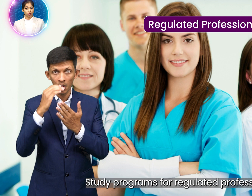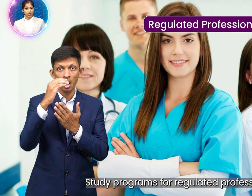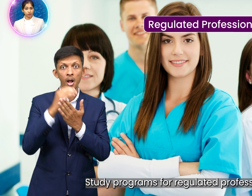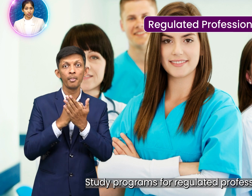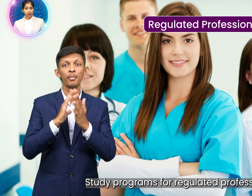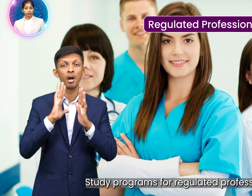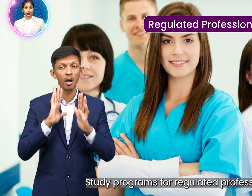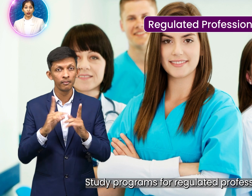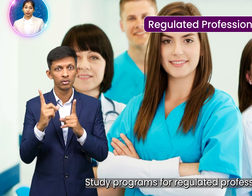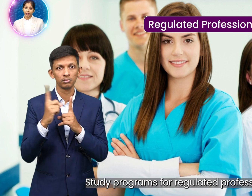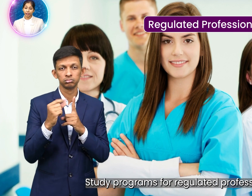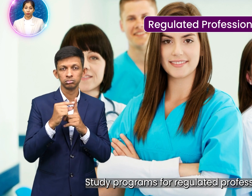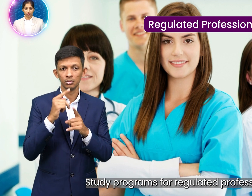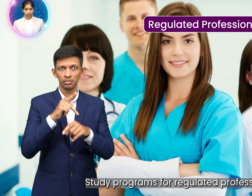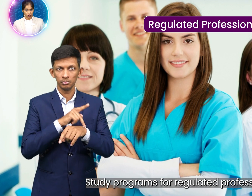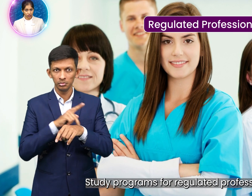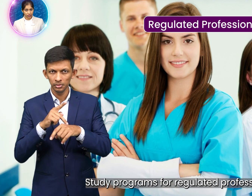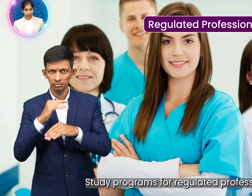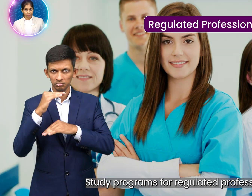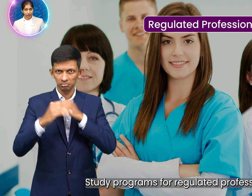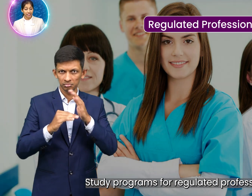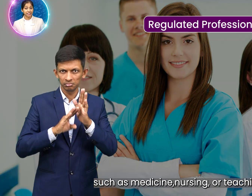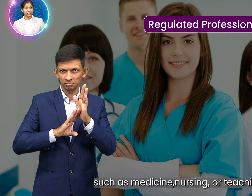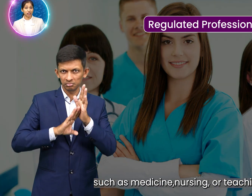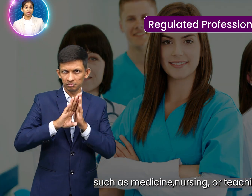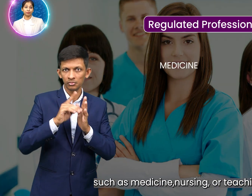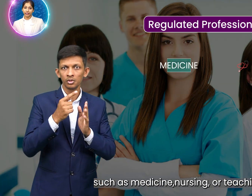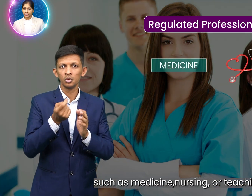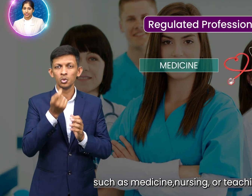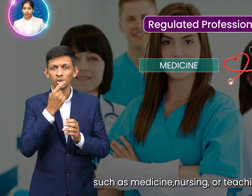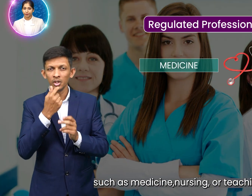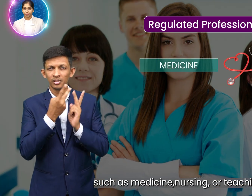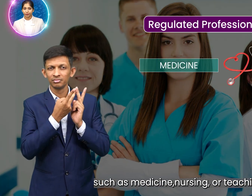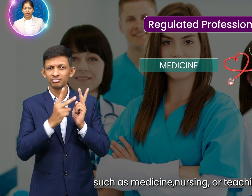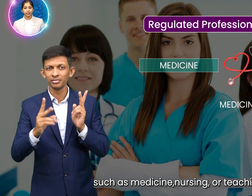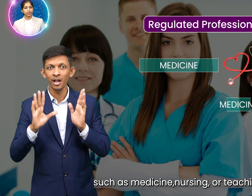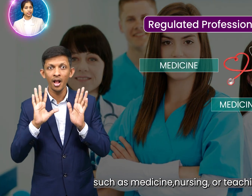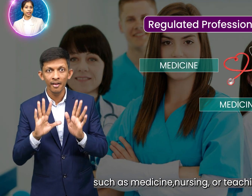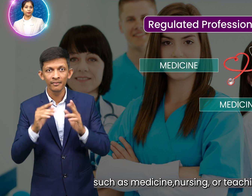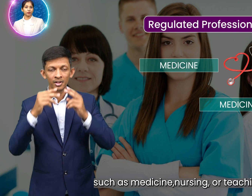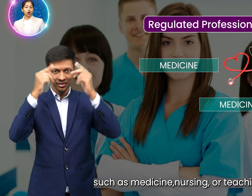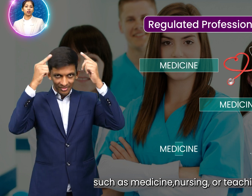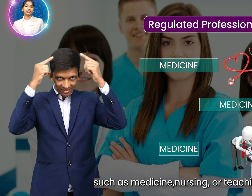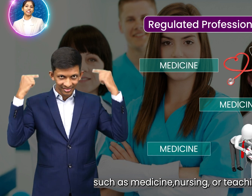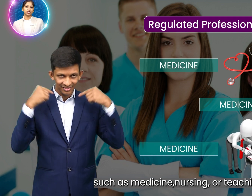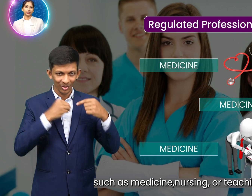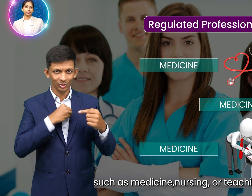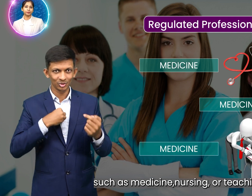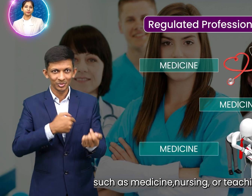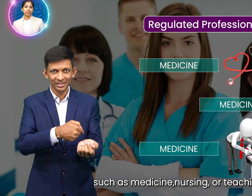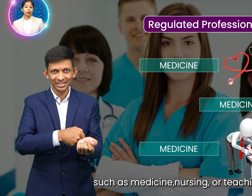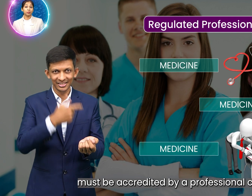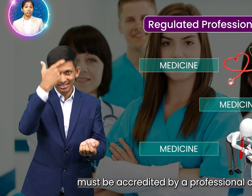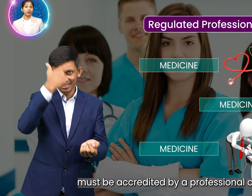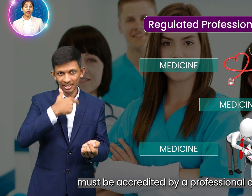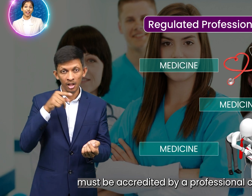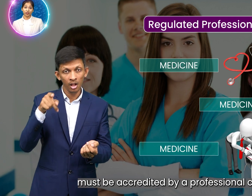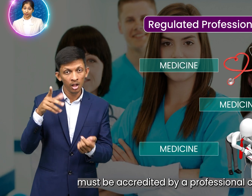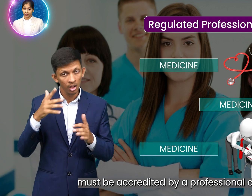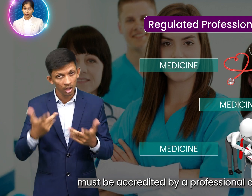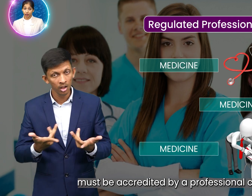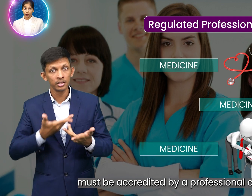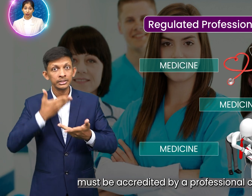Study programs for regulated professions such as medicine, nursing, or teaching must